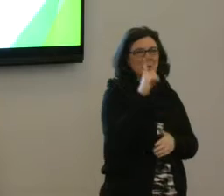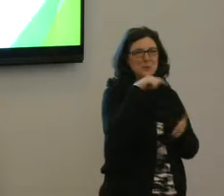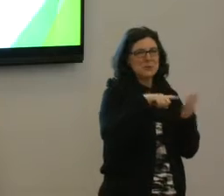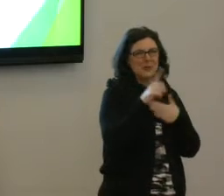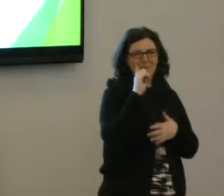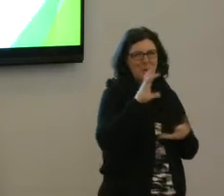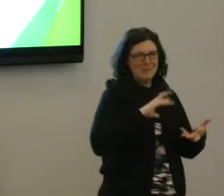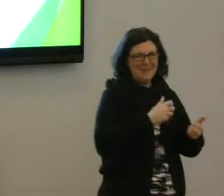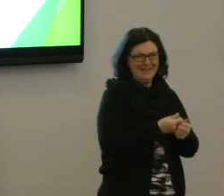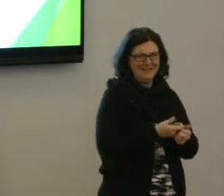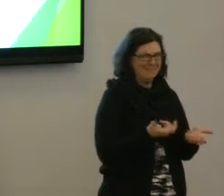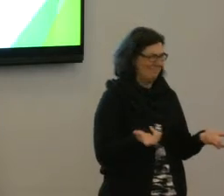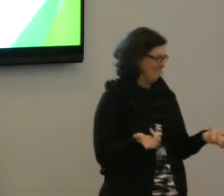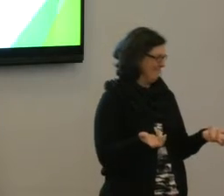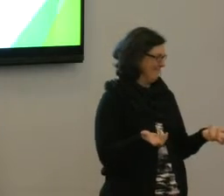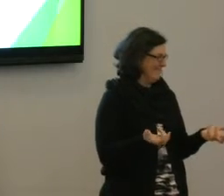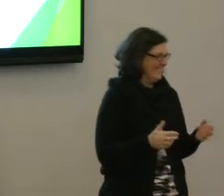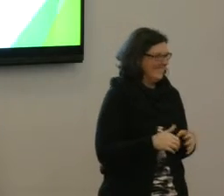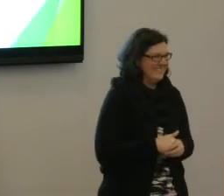updates.